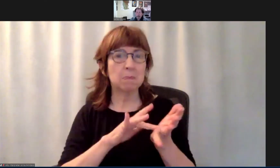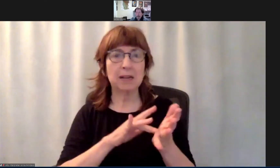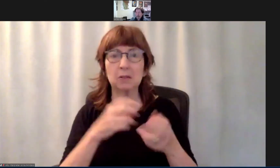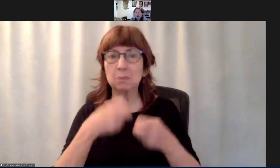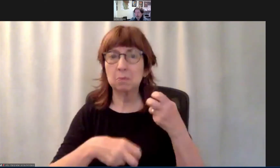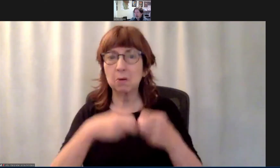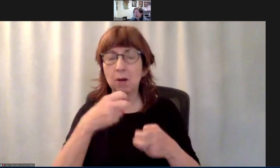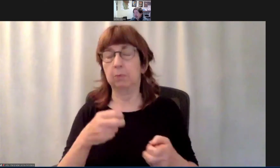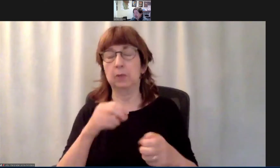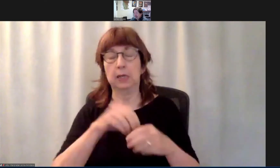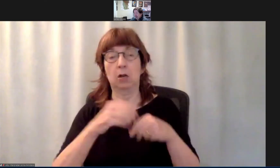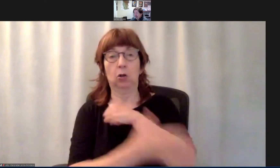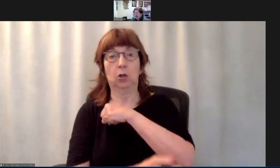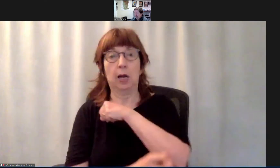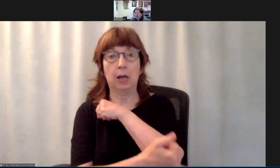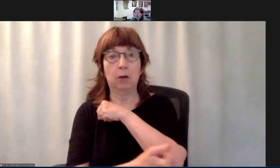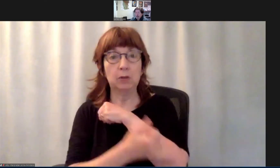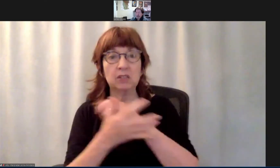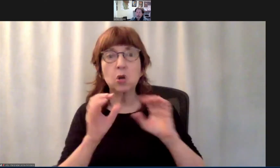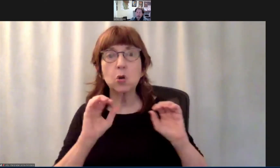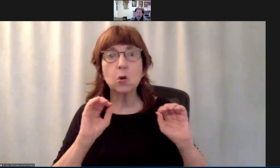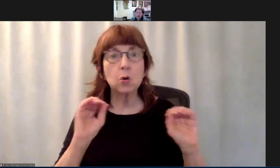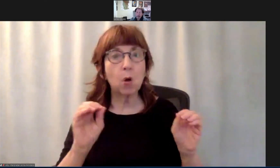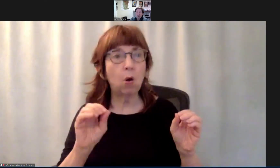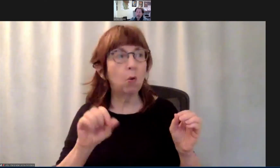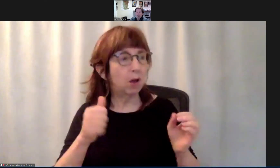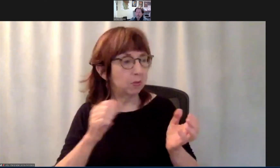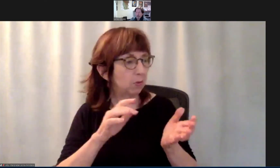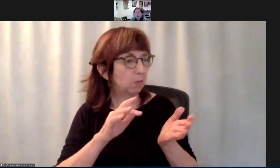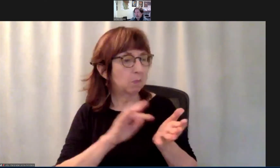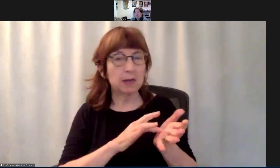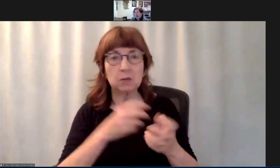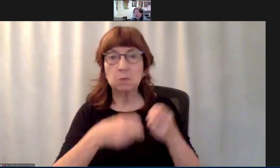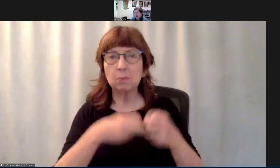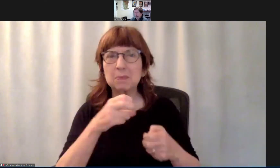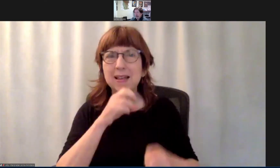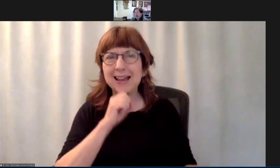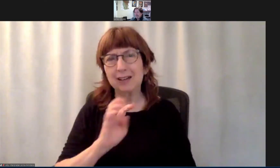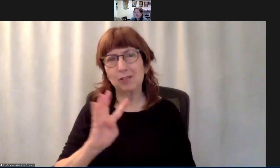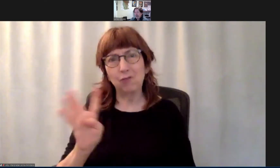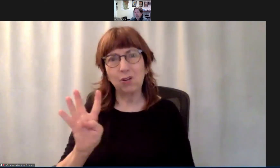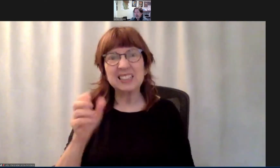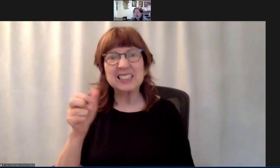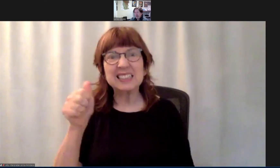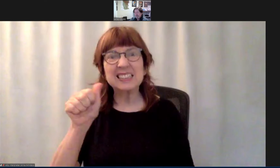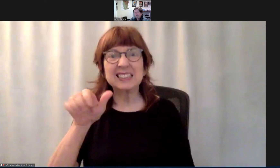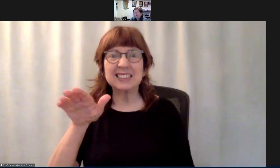seen one with no comorbidities in her 40s pass away.